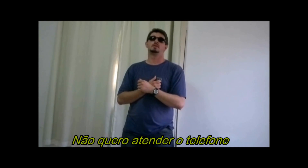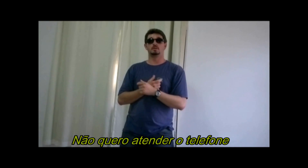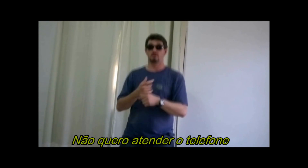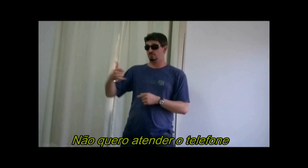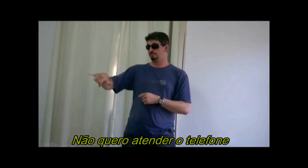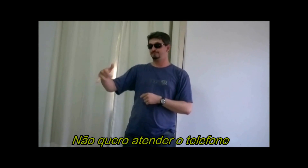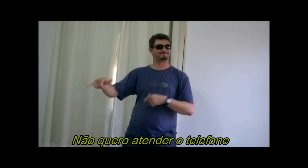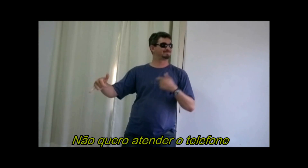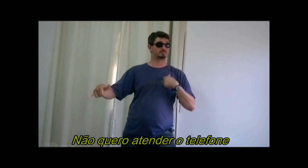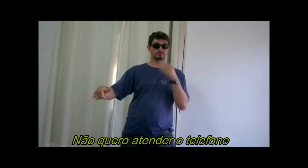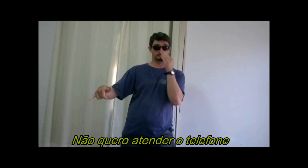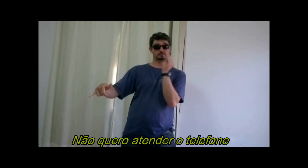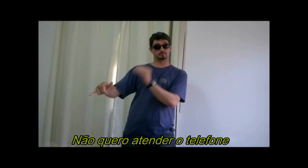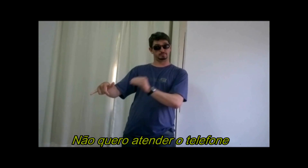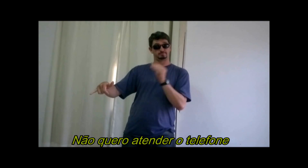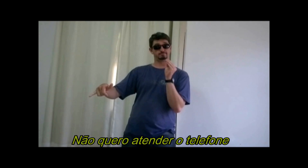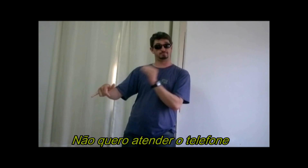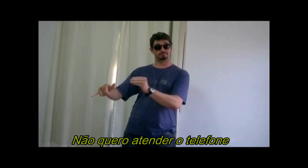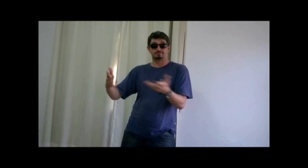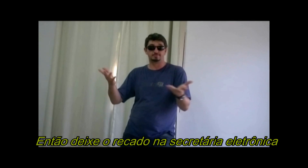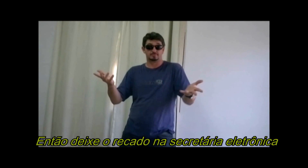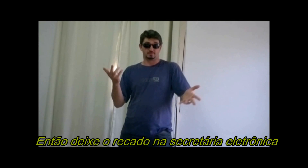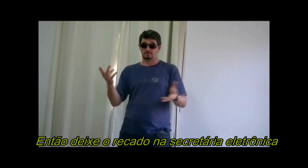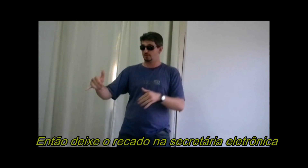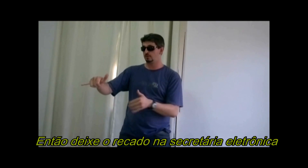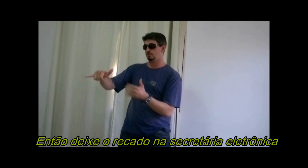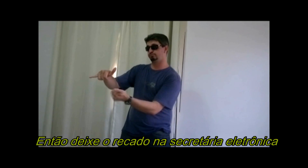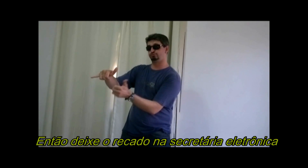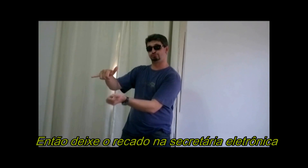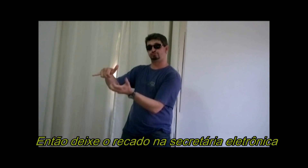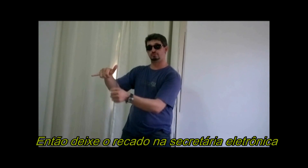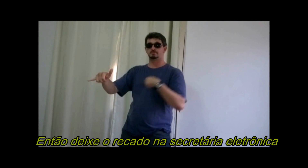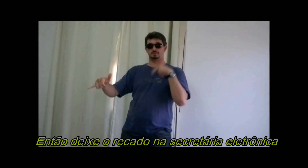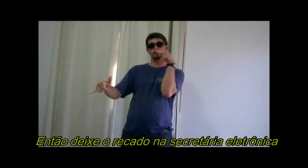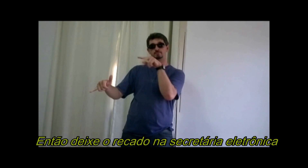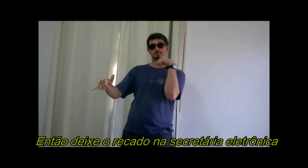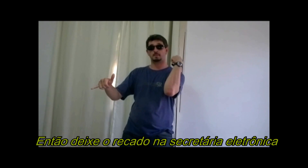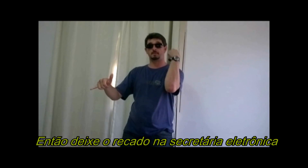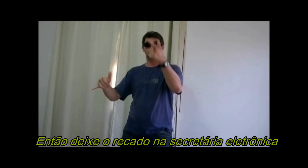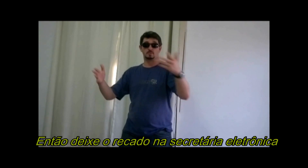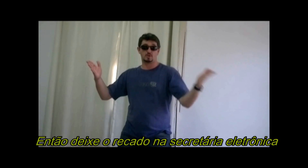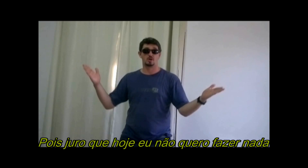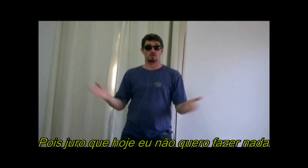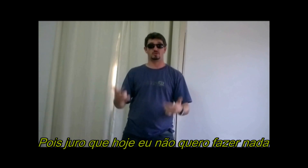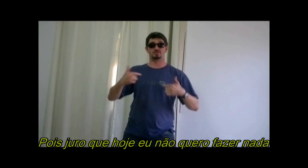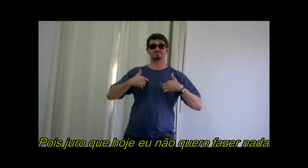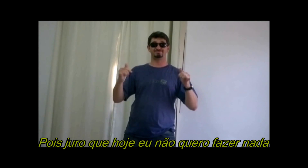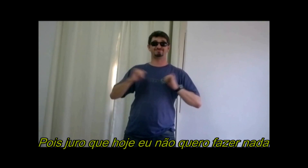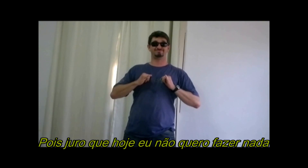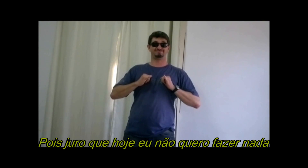Don't feel like picking up my phone, so leave a message at the tone. Cause today I swear I'm not